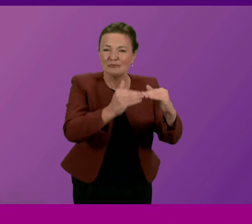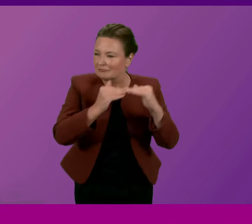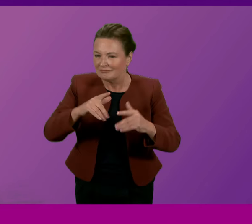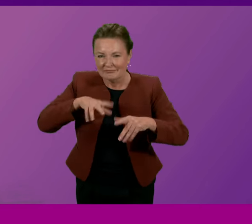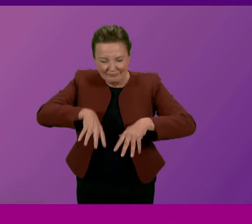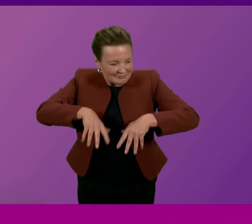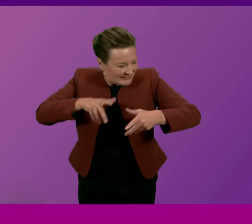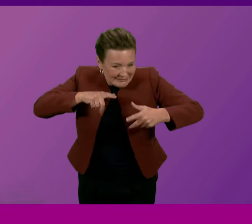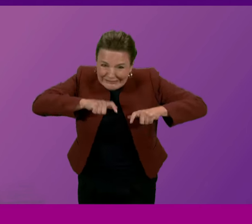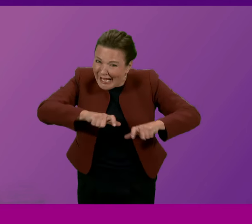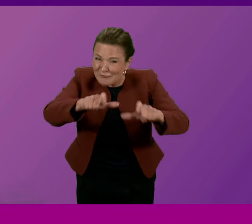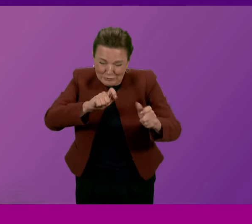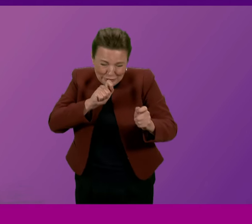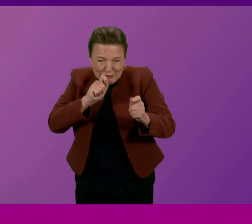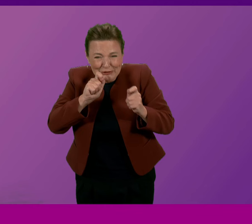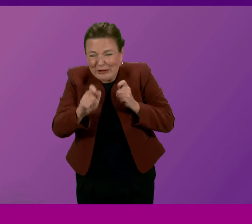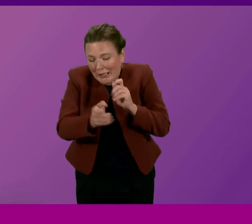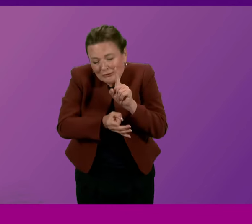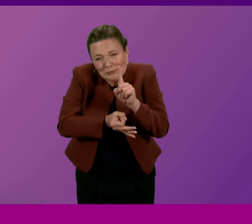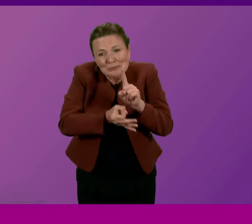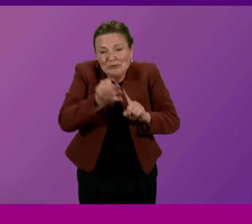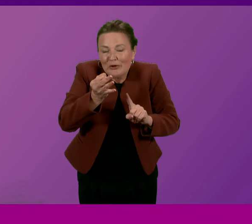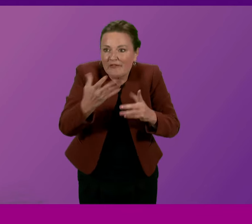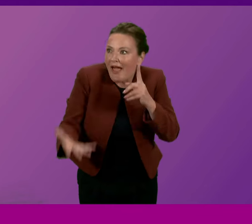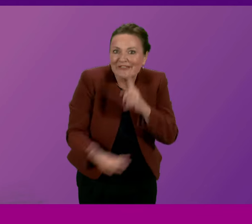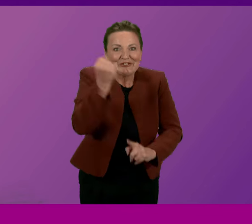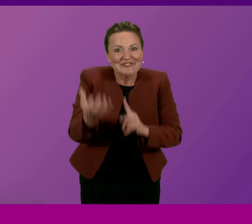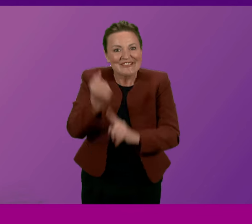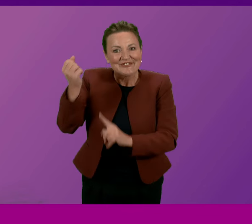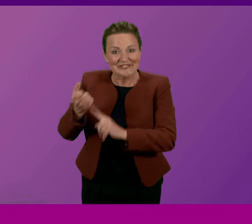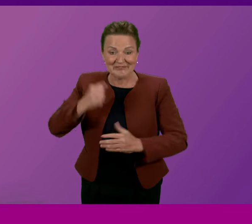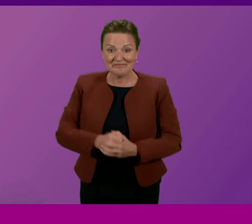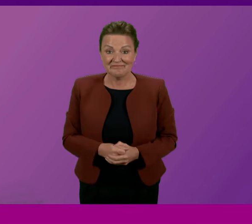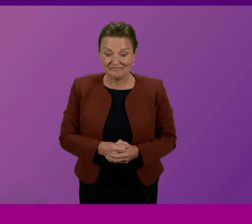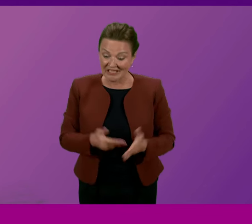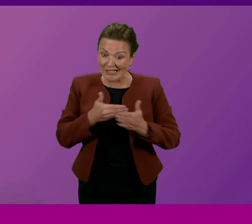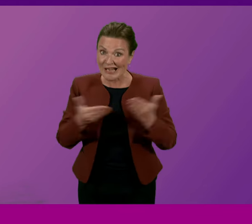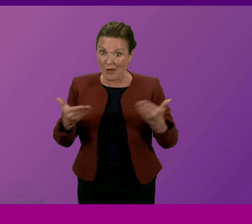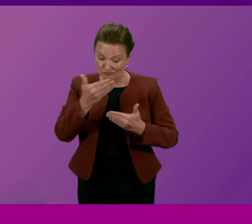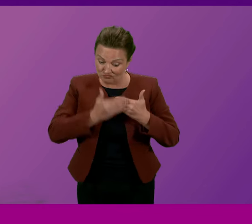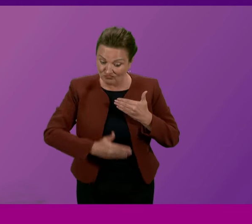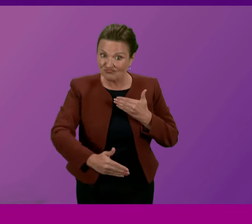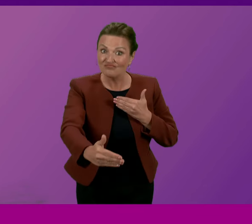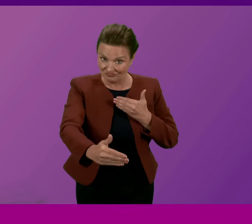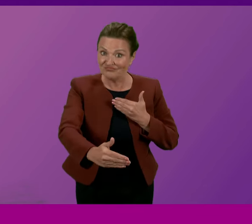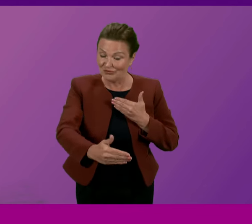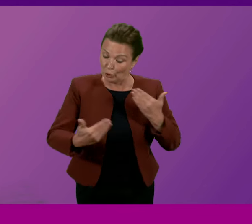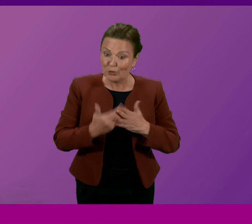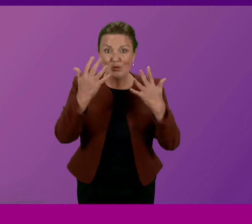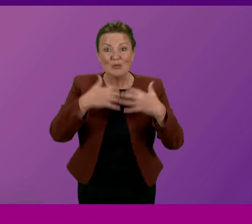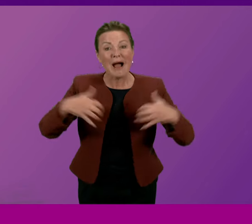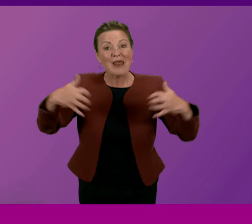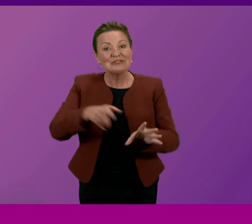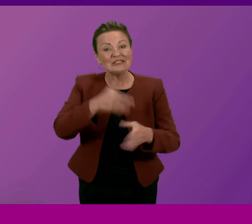ground. As we embark on the next chapter of Scottish self-government, on our voyage of intent, I hope